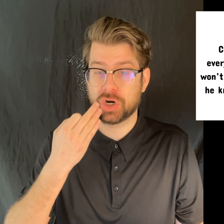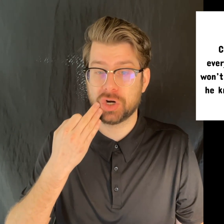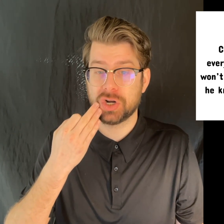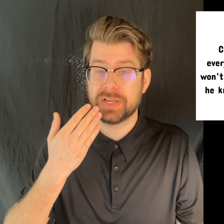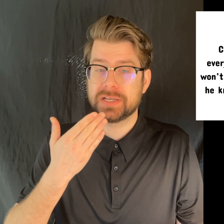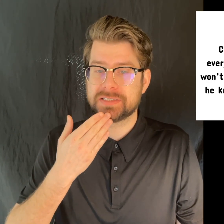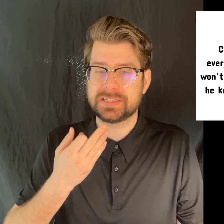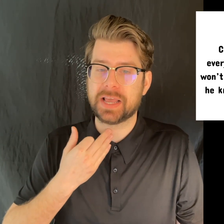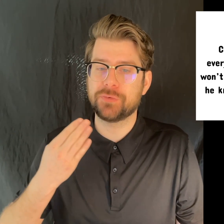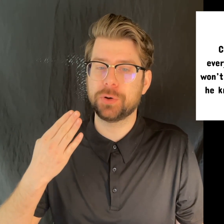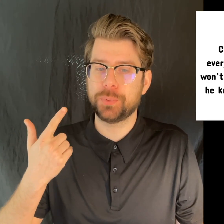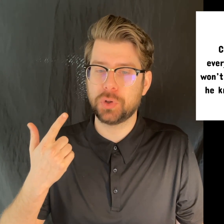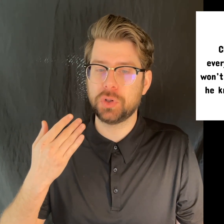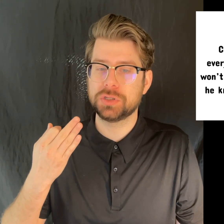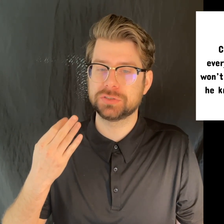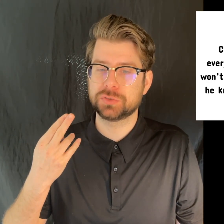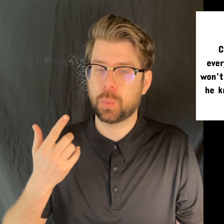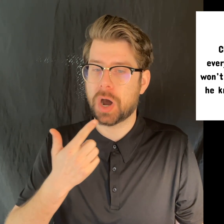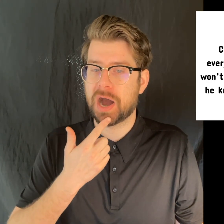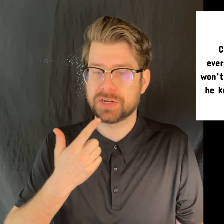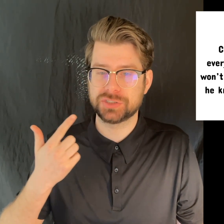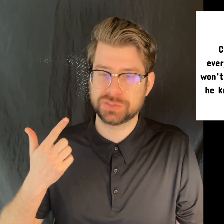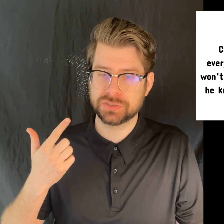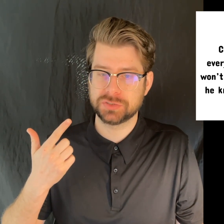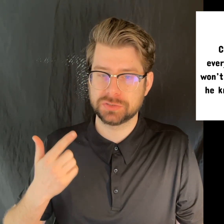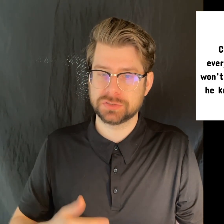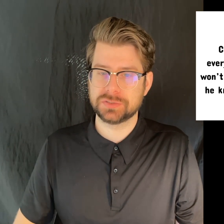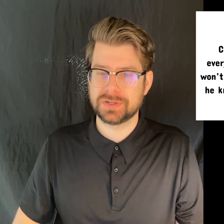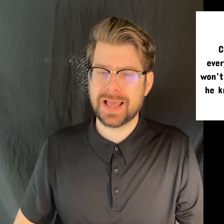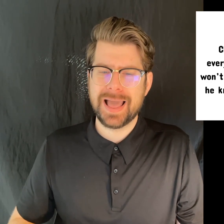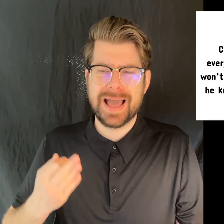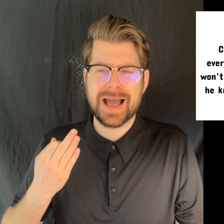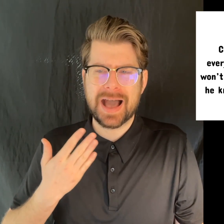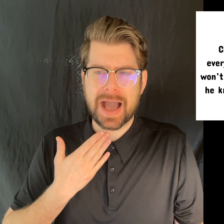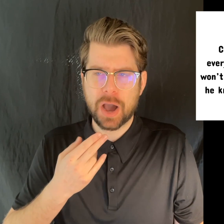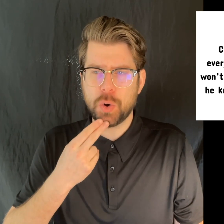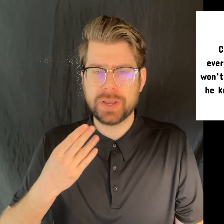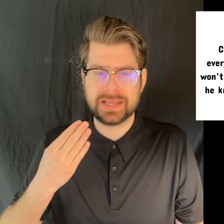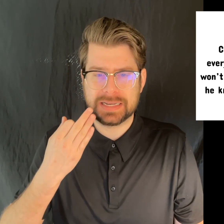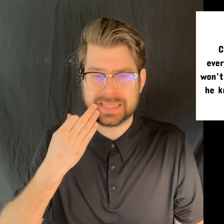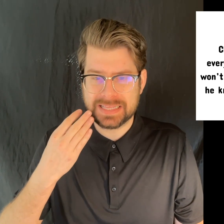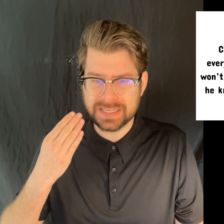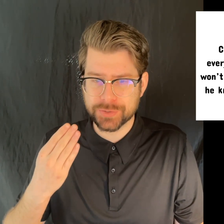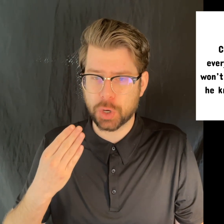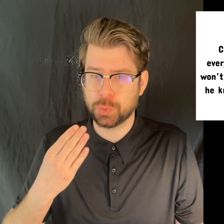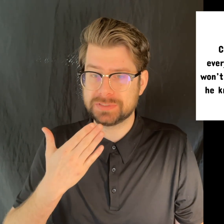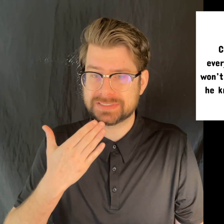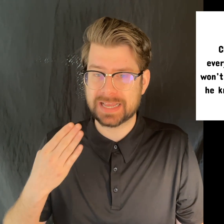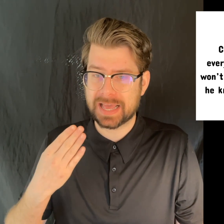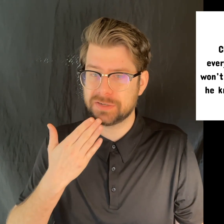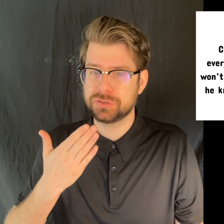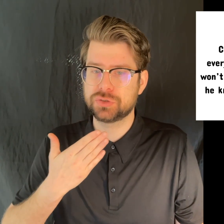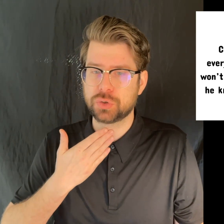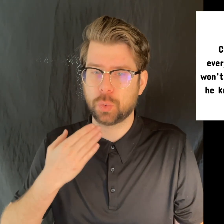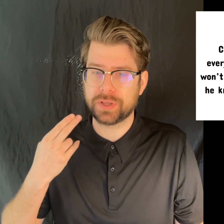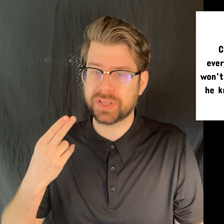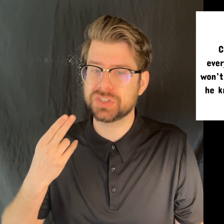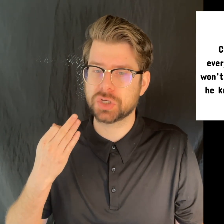her terrible squash. How can he know 10 toys